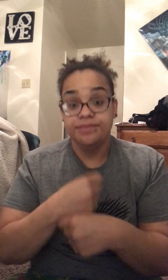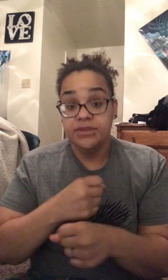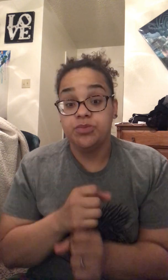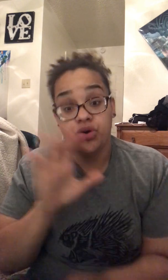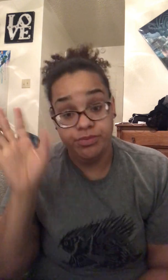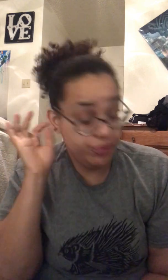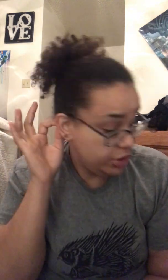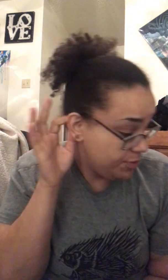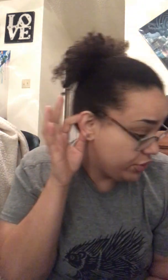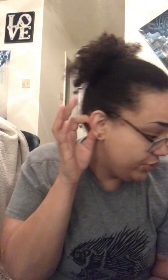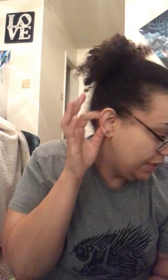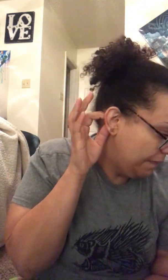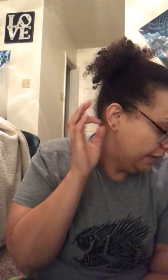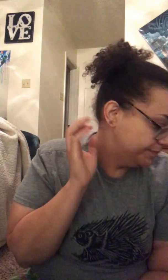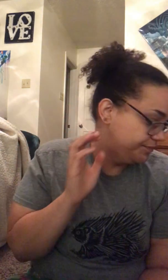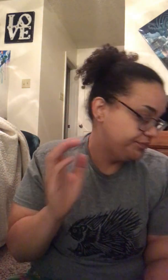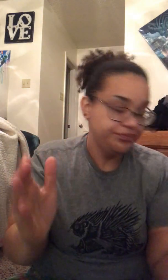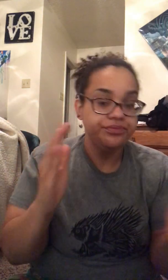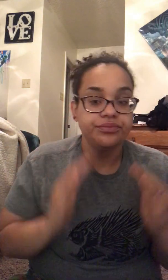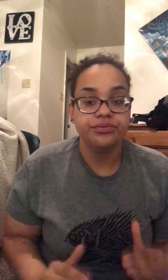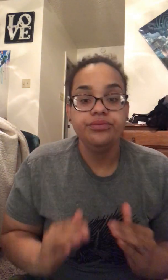It's to produce something.